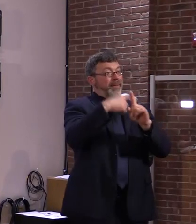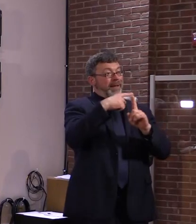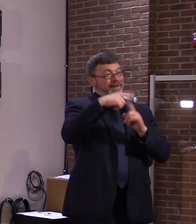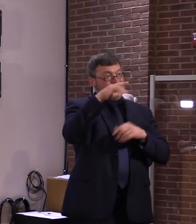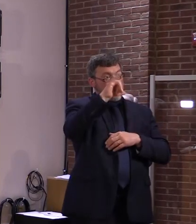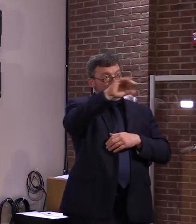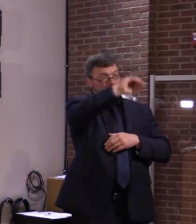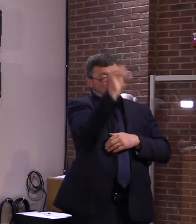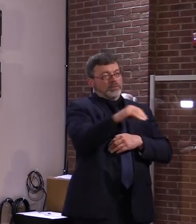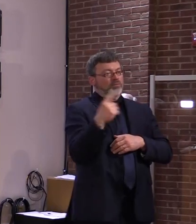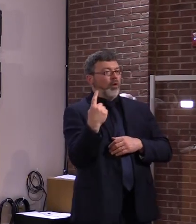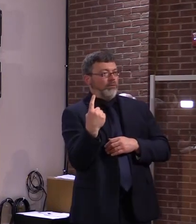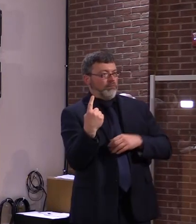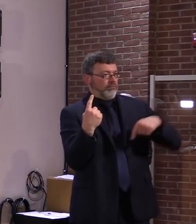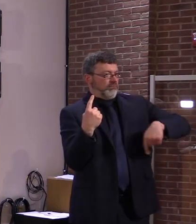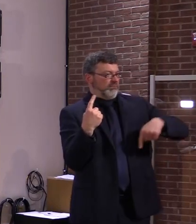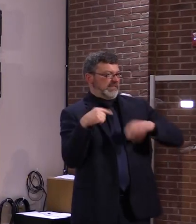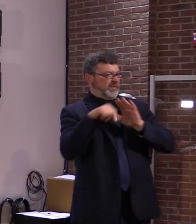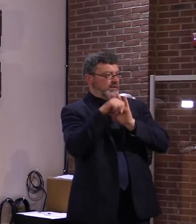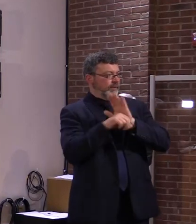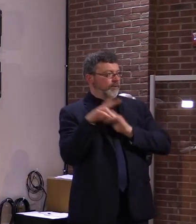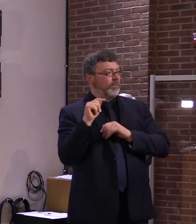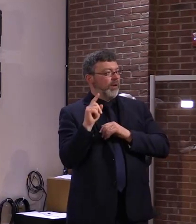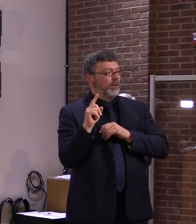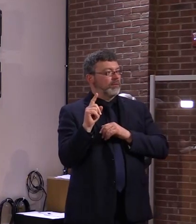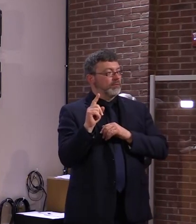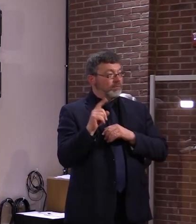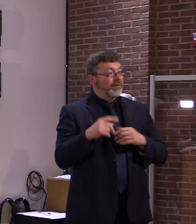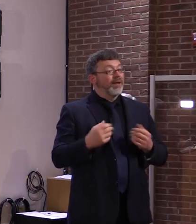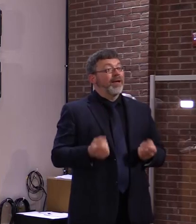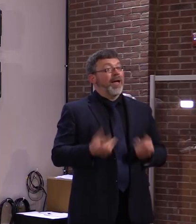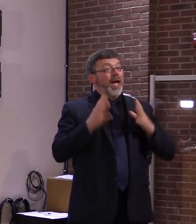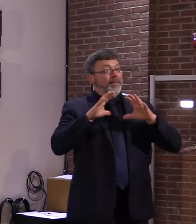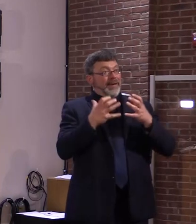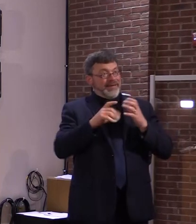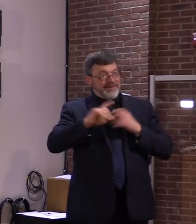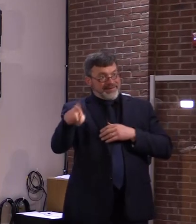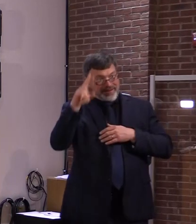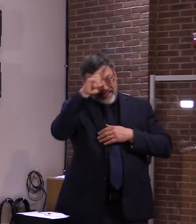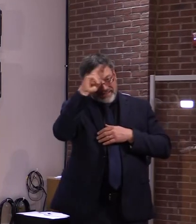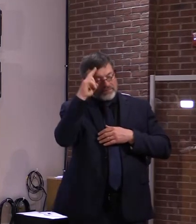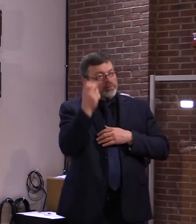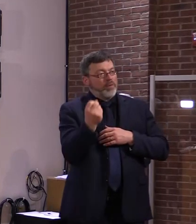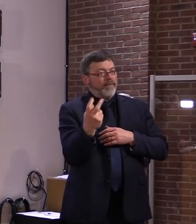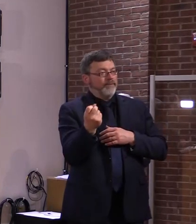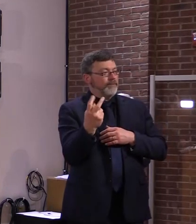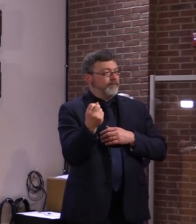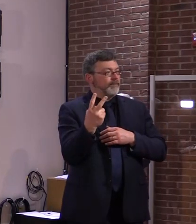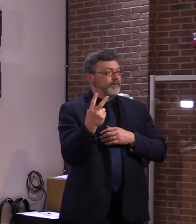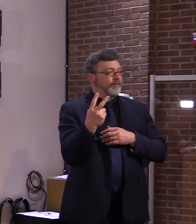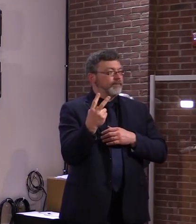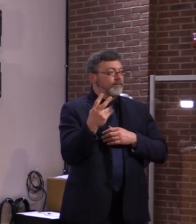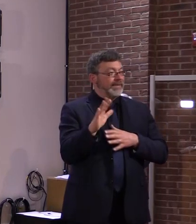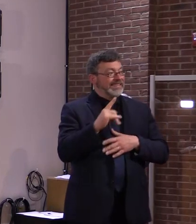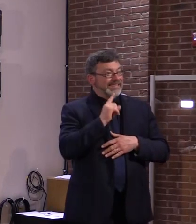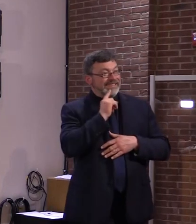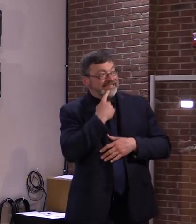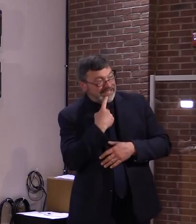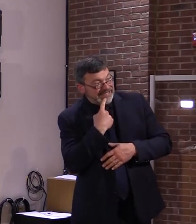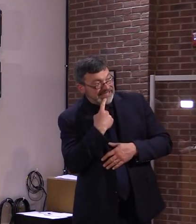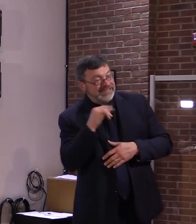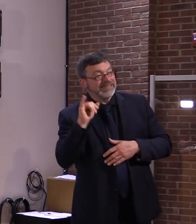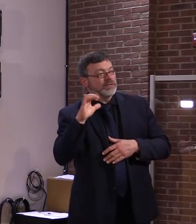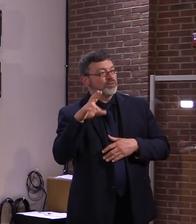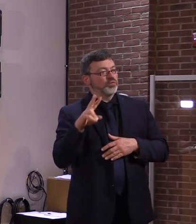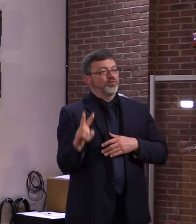Yesterday, for the first time since November, the UVM Medical Center had no COVID inpatients,